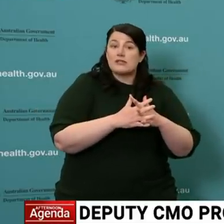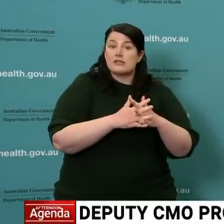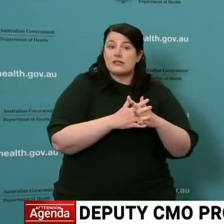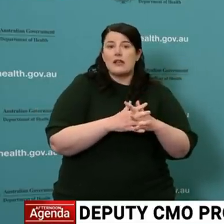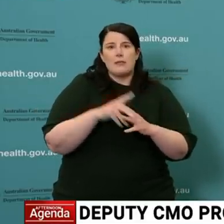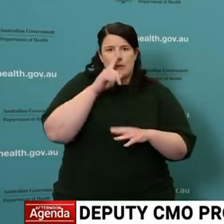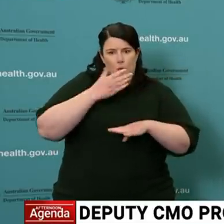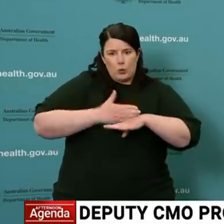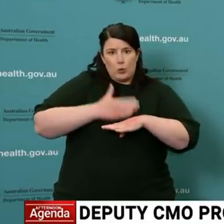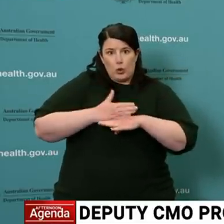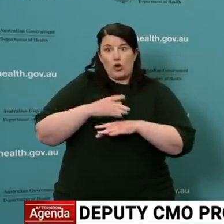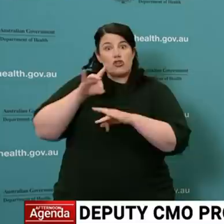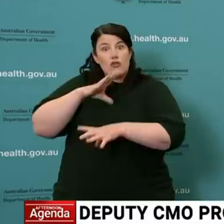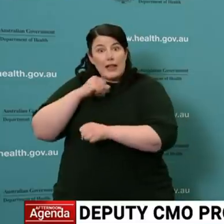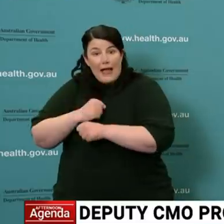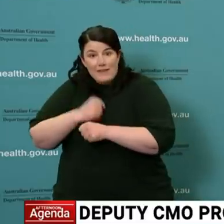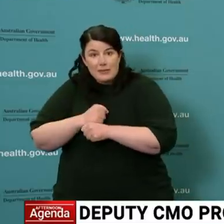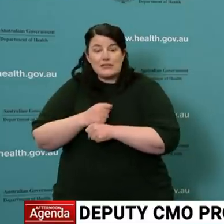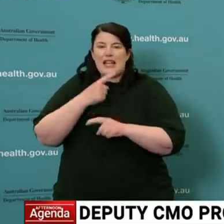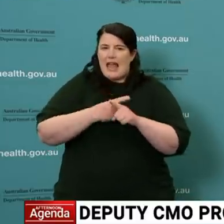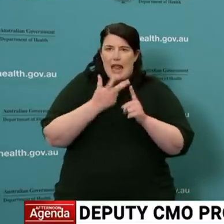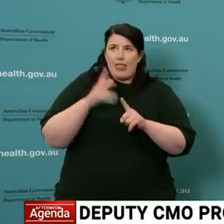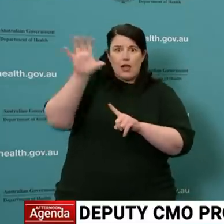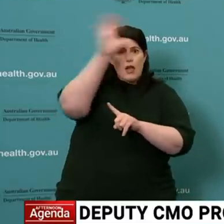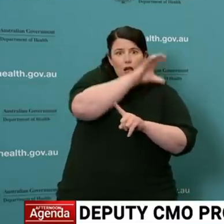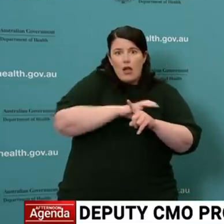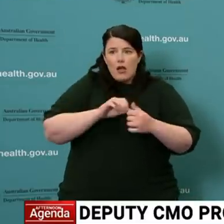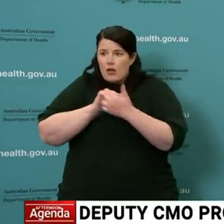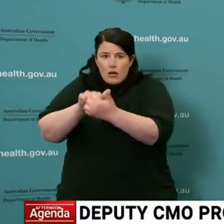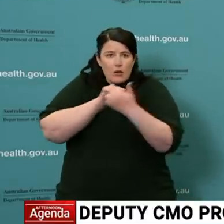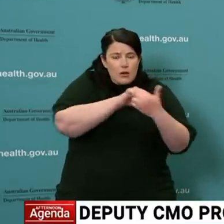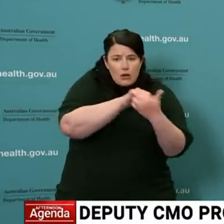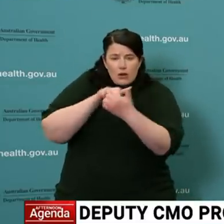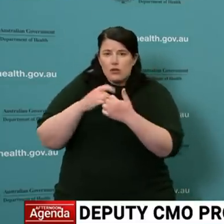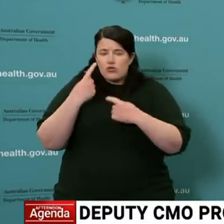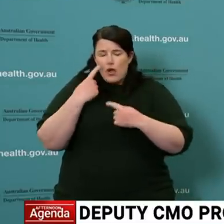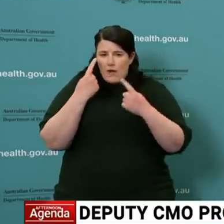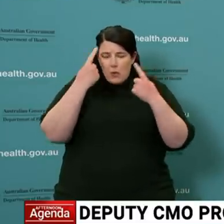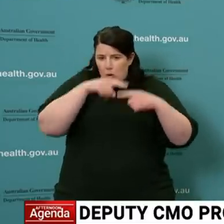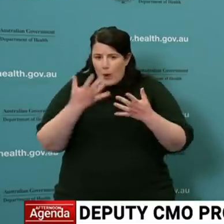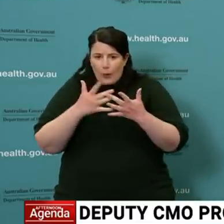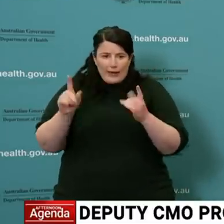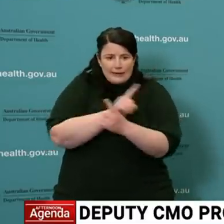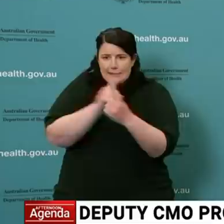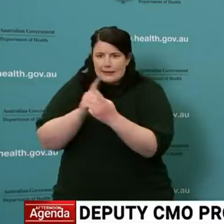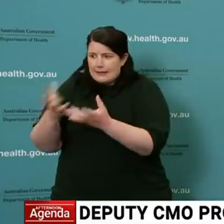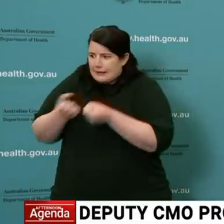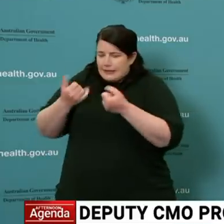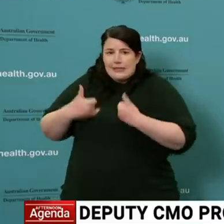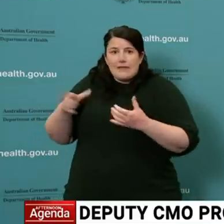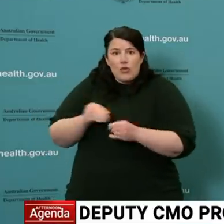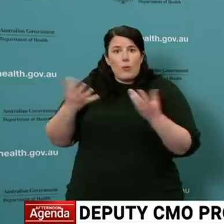contact tracers at the Commonwealth and in many other states and territories working remotely to help support our colleagues in